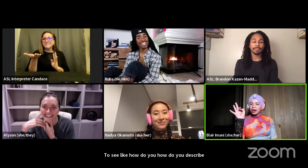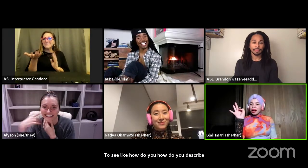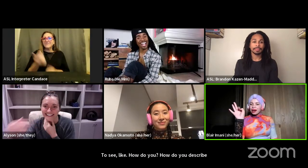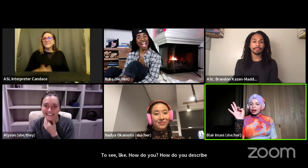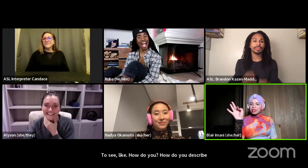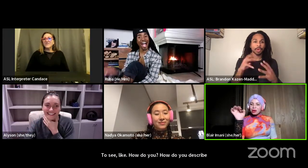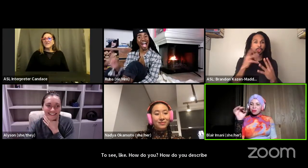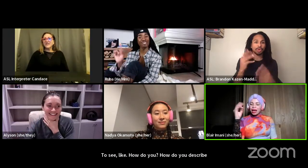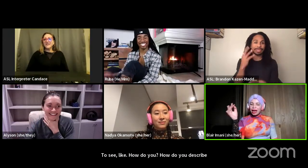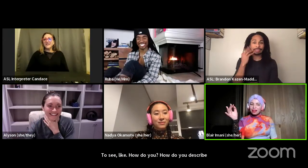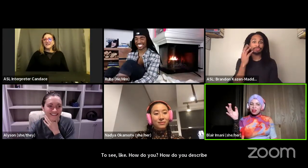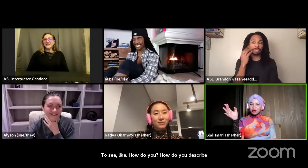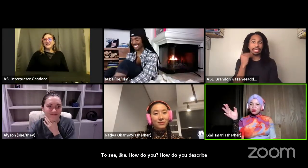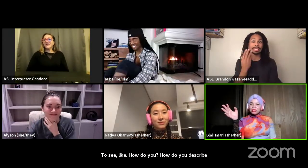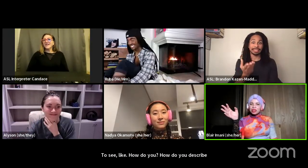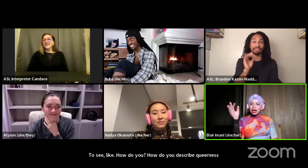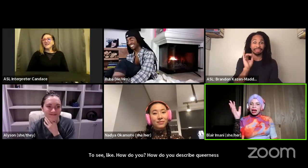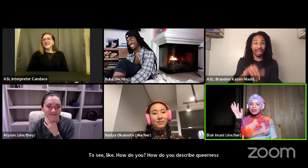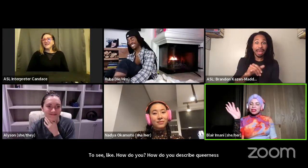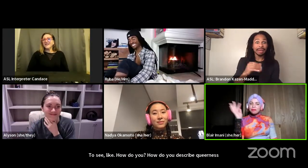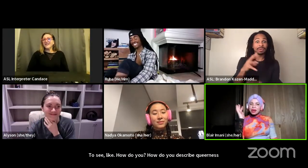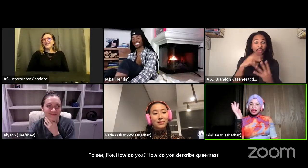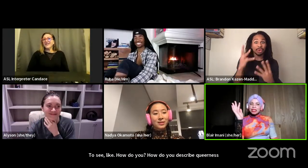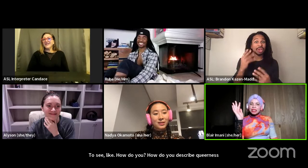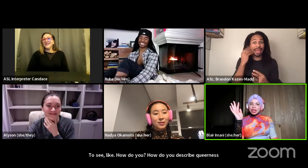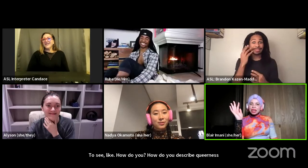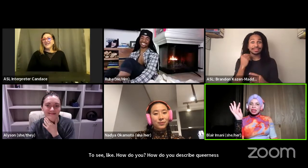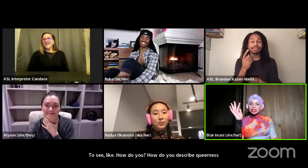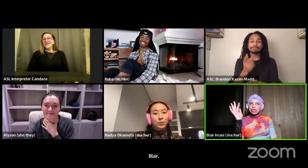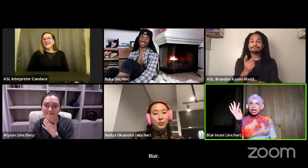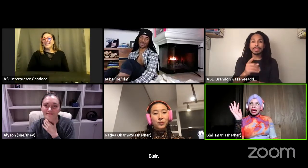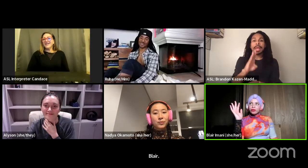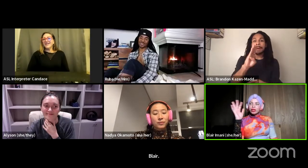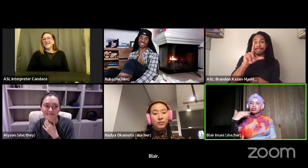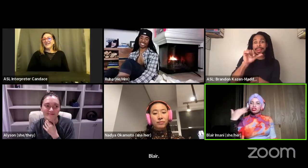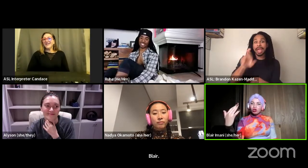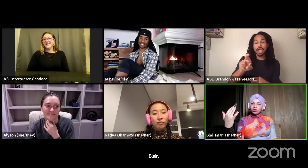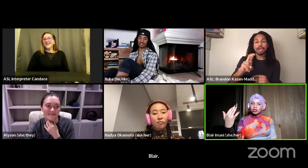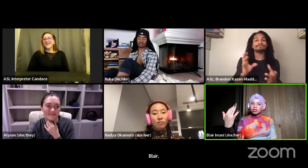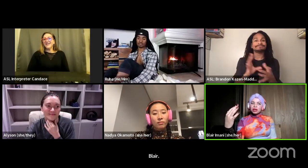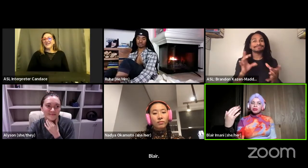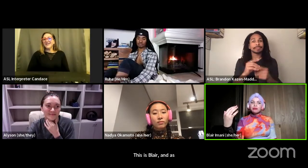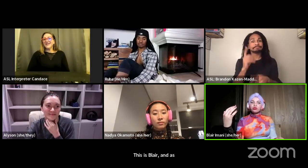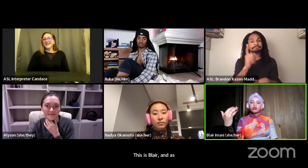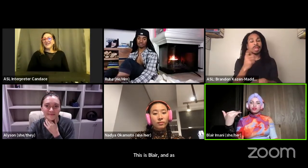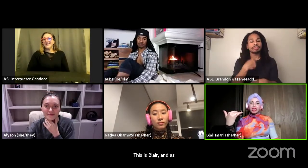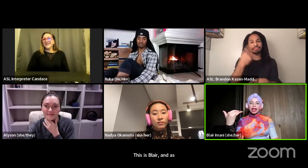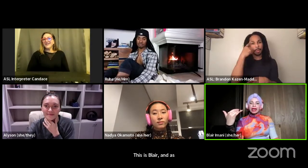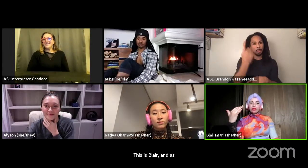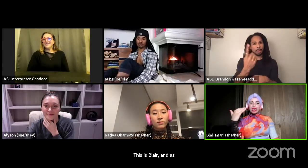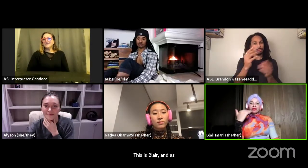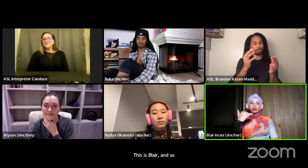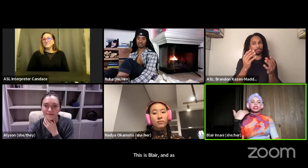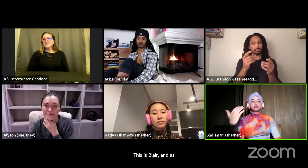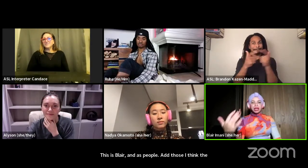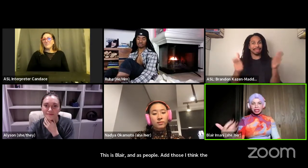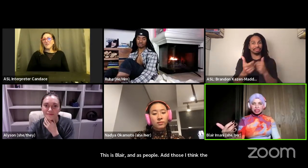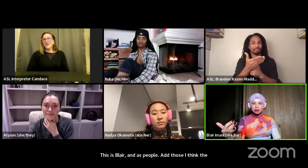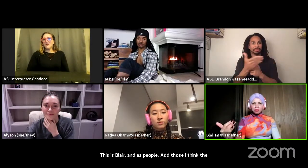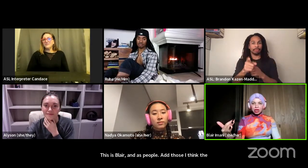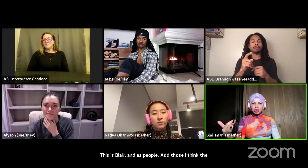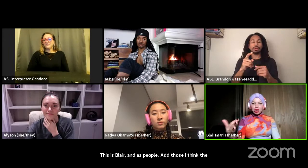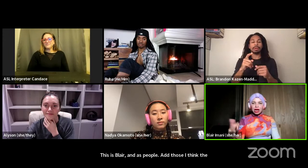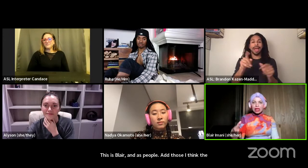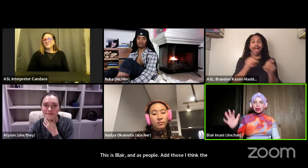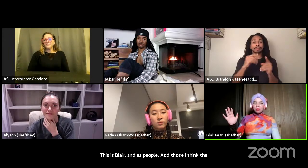Blair. This is Blair. And as people add those, I think the biggest thing is that with adults, sometimes we feel like we have to